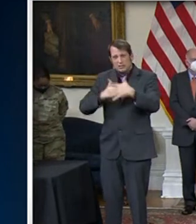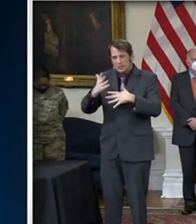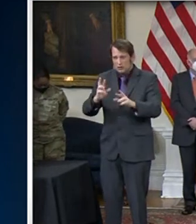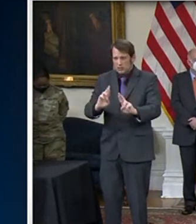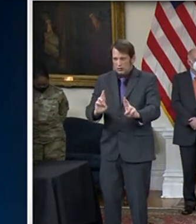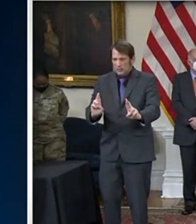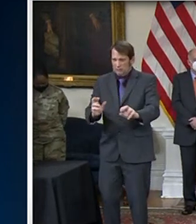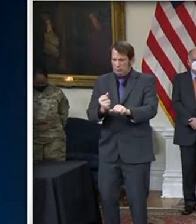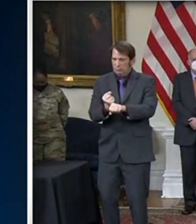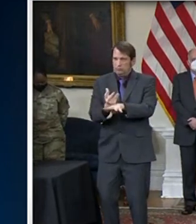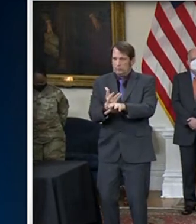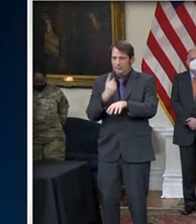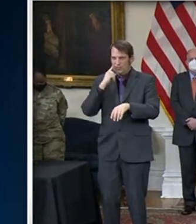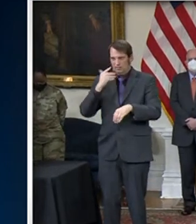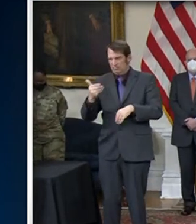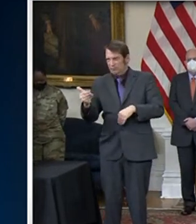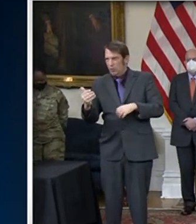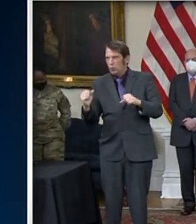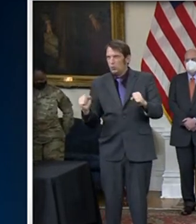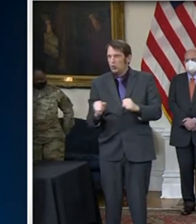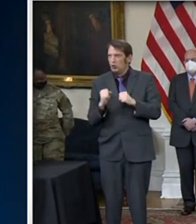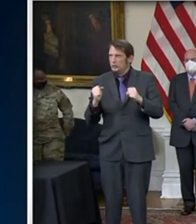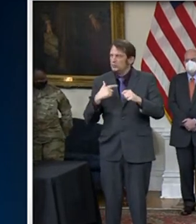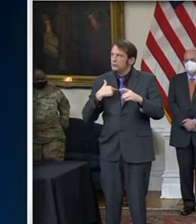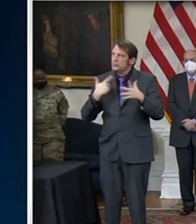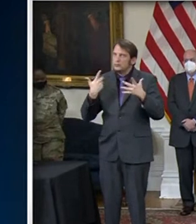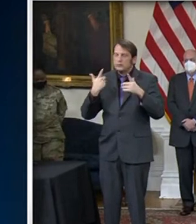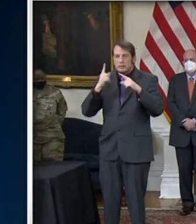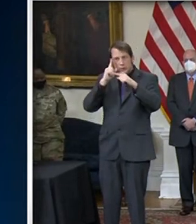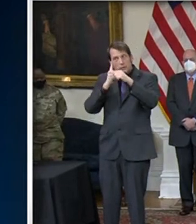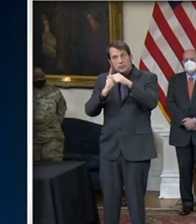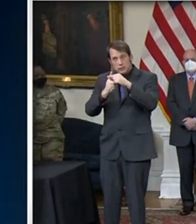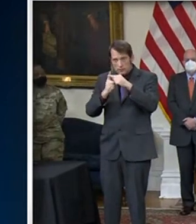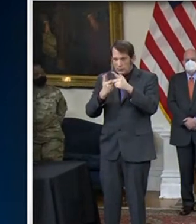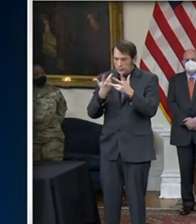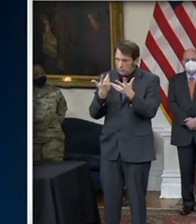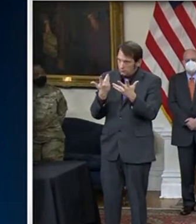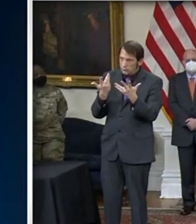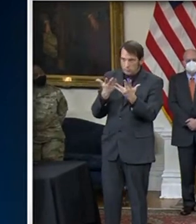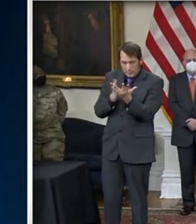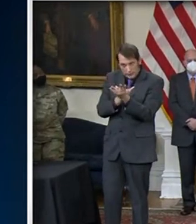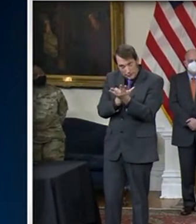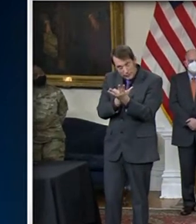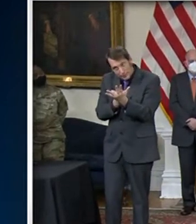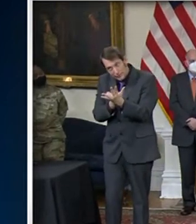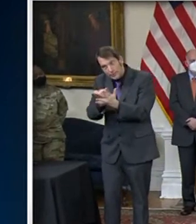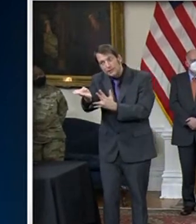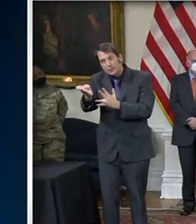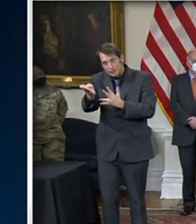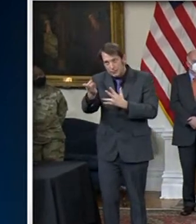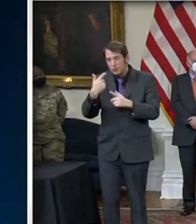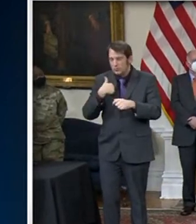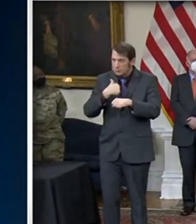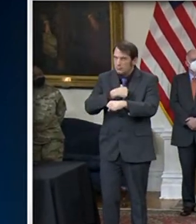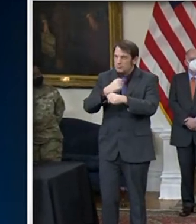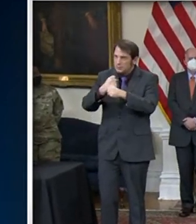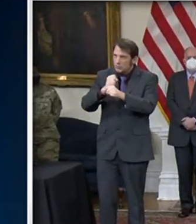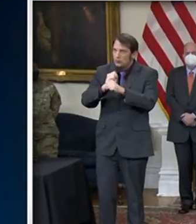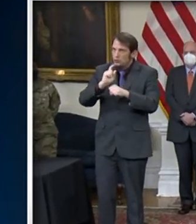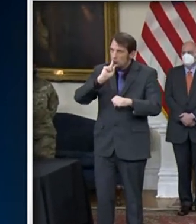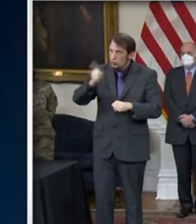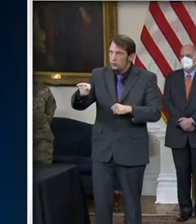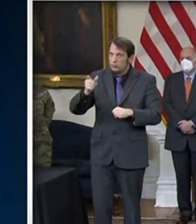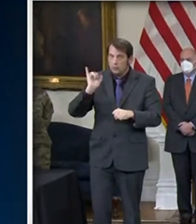we sense with optimism that we have weathered this most recent phase of the storm. To be certain, the approach has been an all hands on